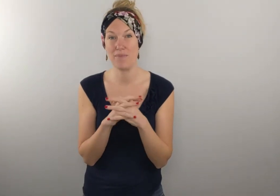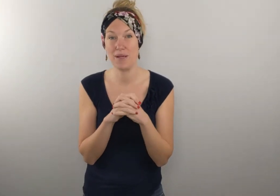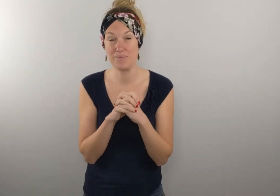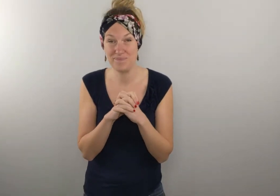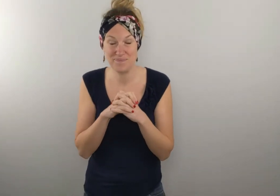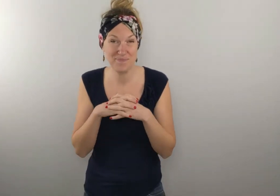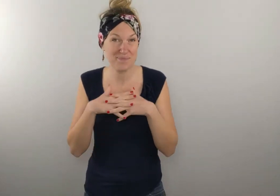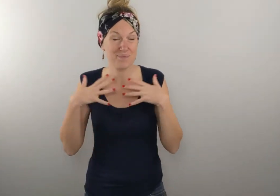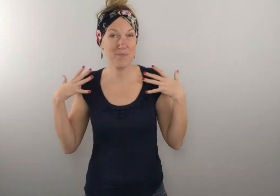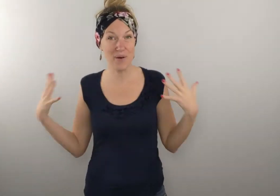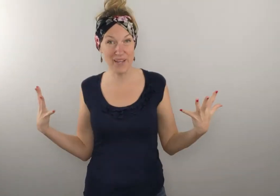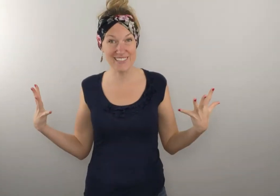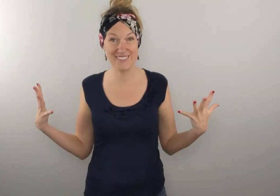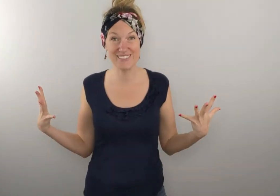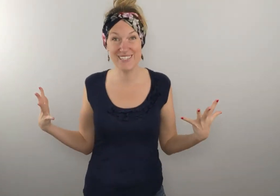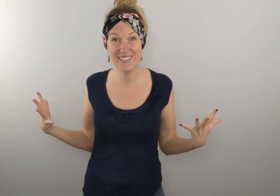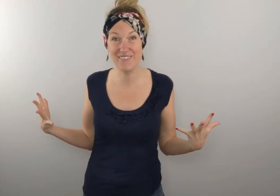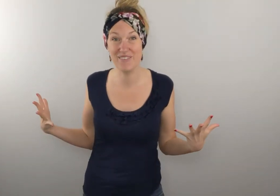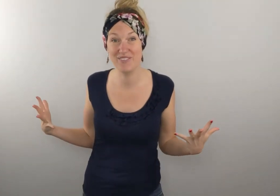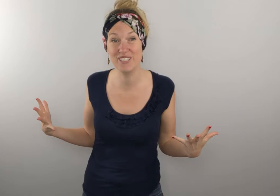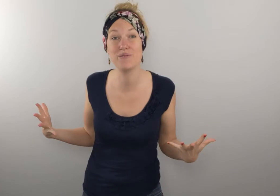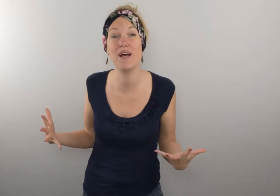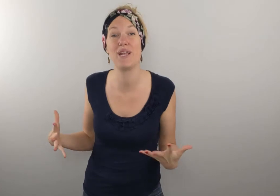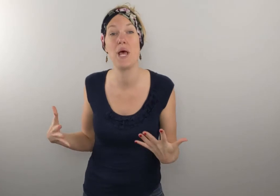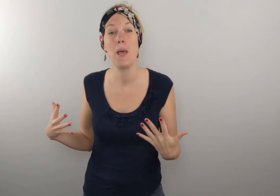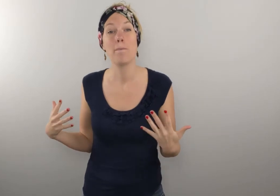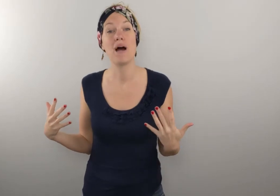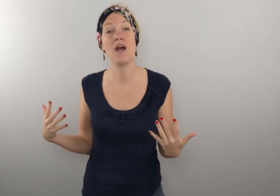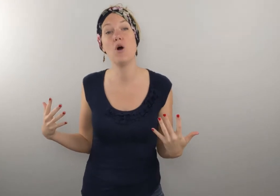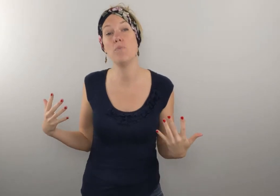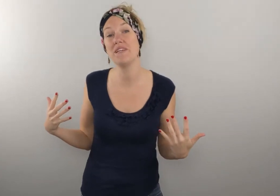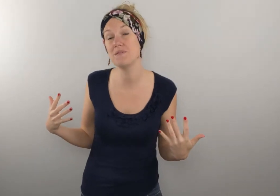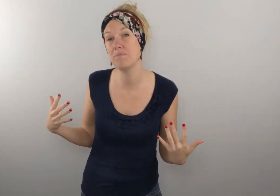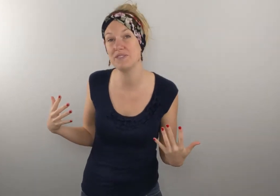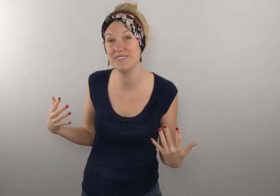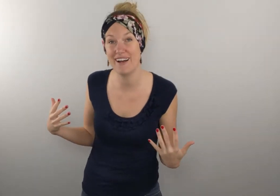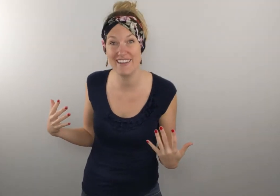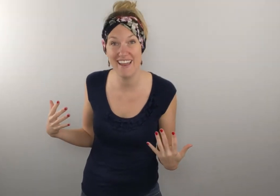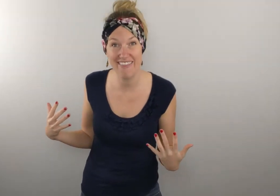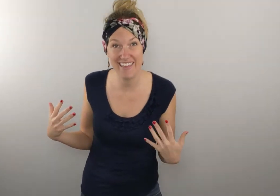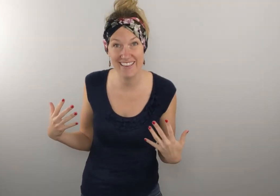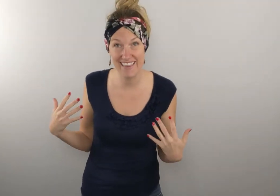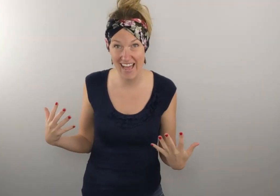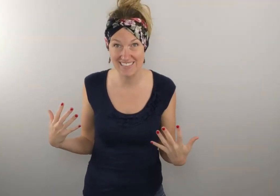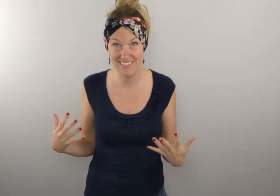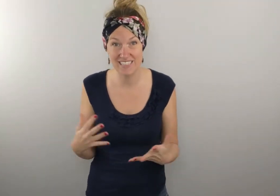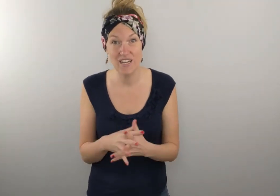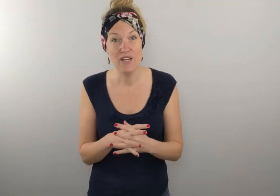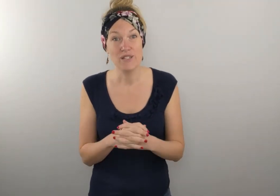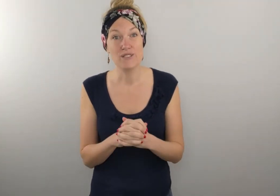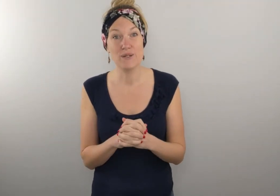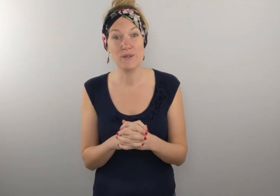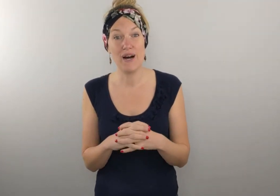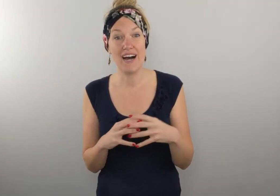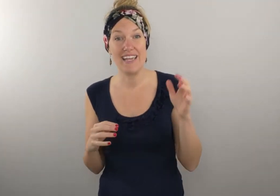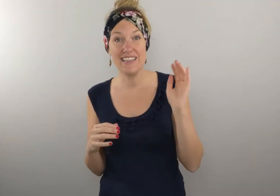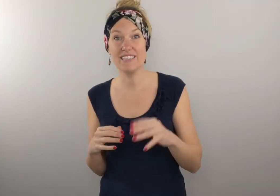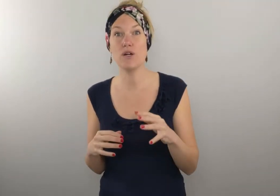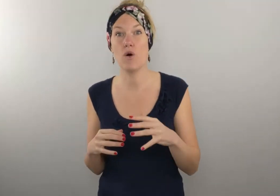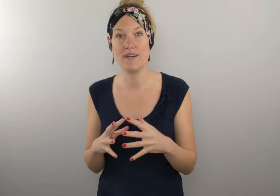subscribing. Okay, so starting with verse 1, my hope is built on nothing less. So in this